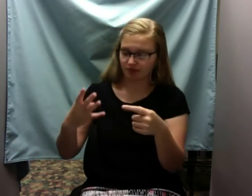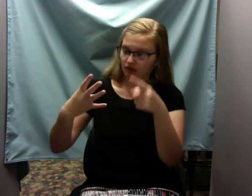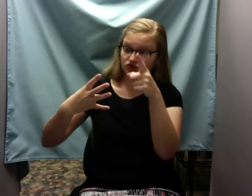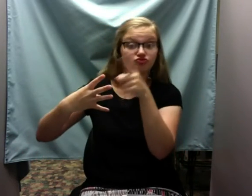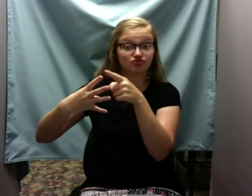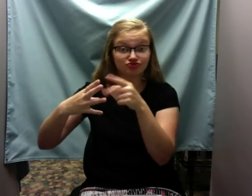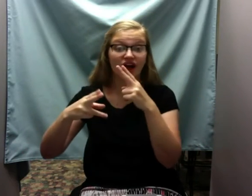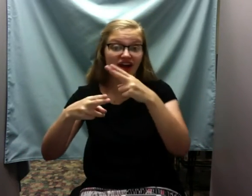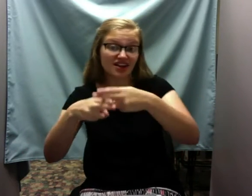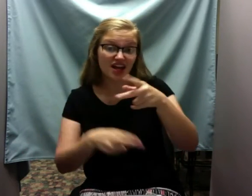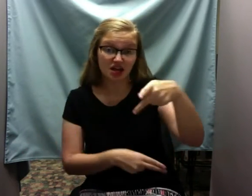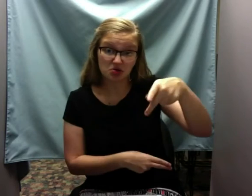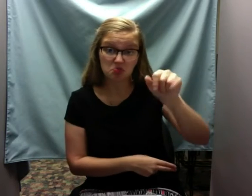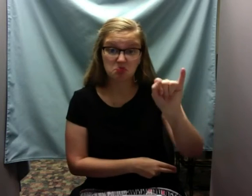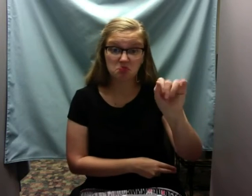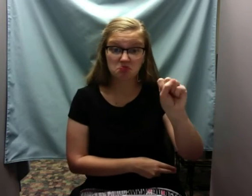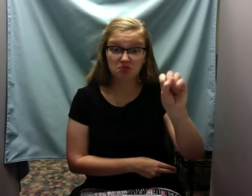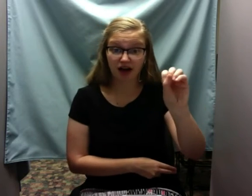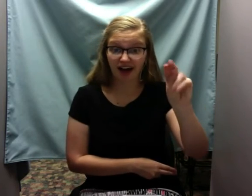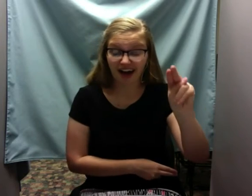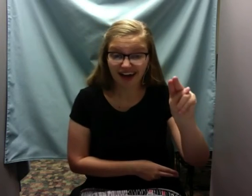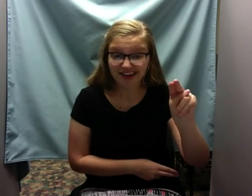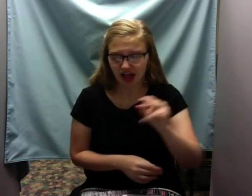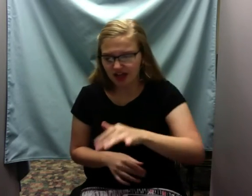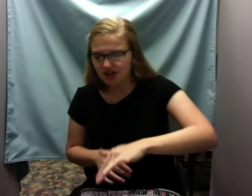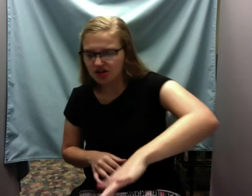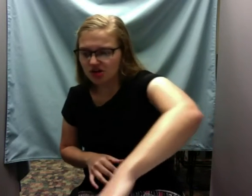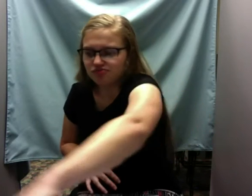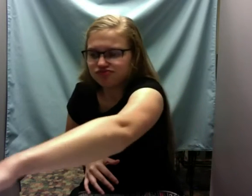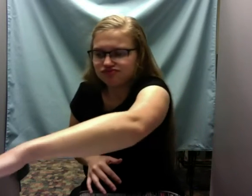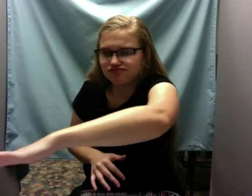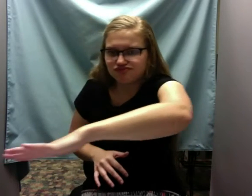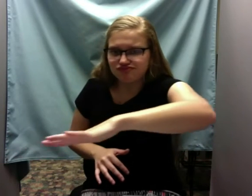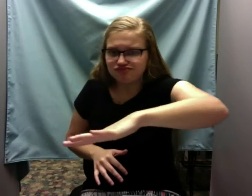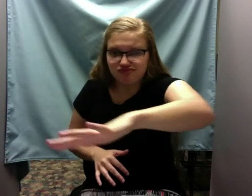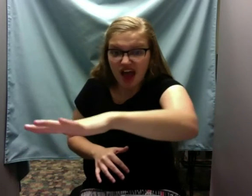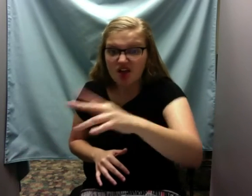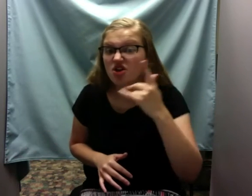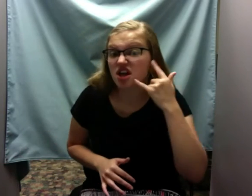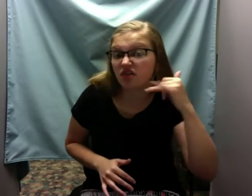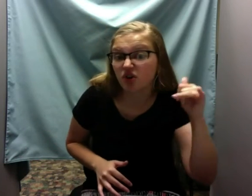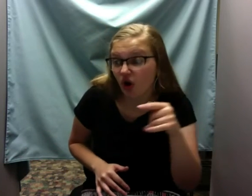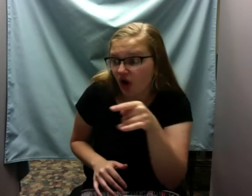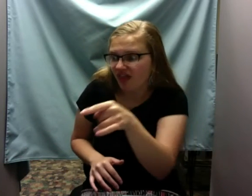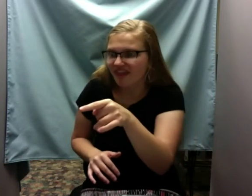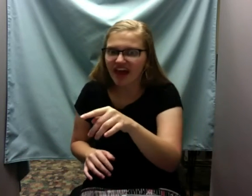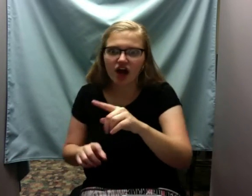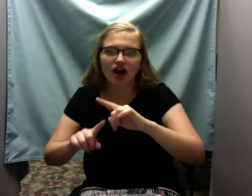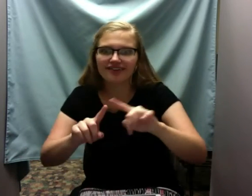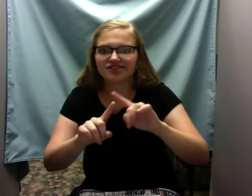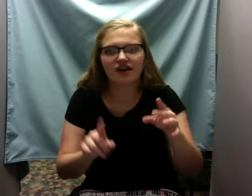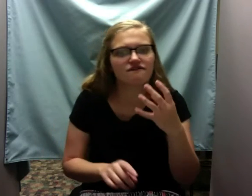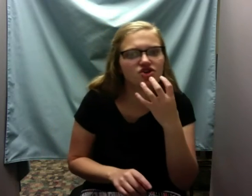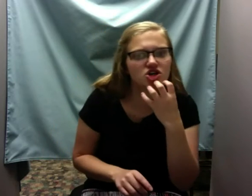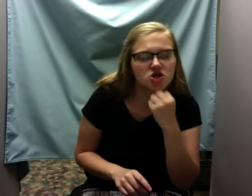of the first is Pison, that is it which compasseth the whole land of Havilah, where there is gold, and the gold of that land is good.